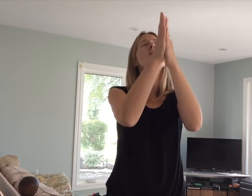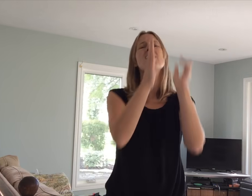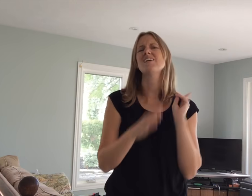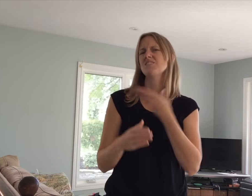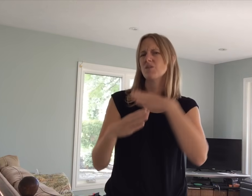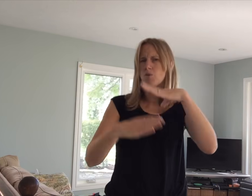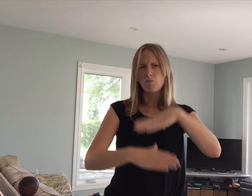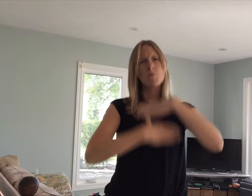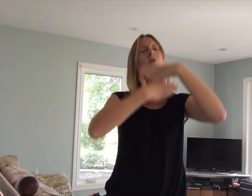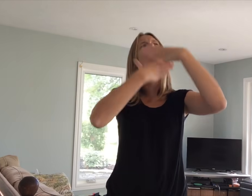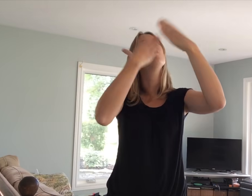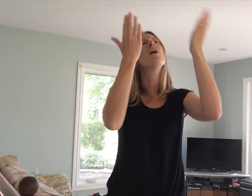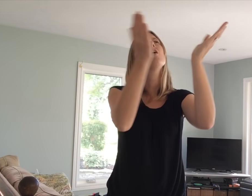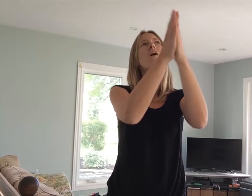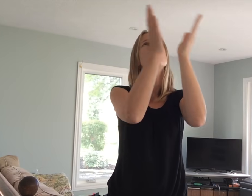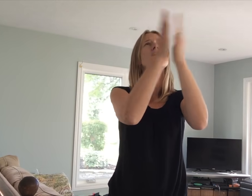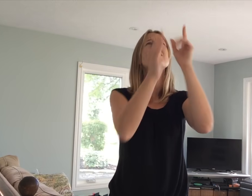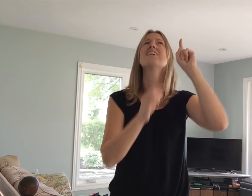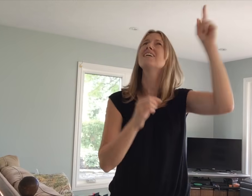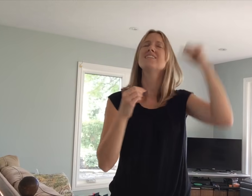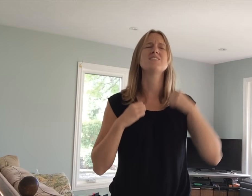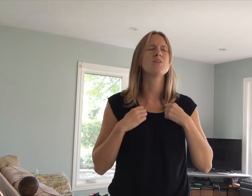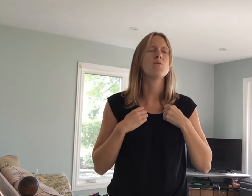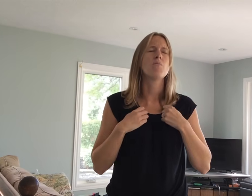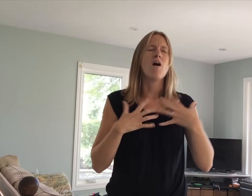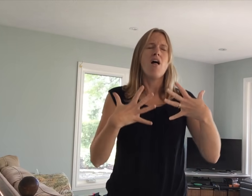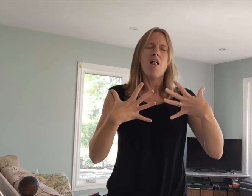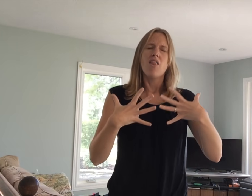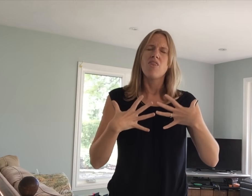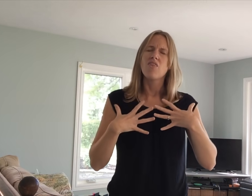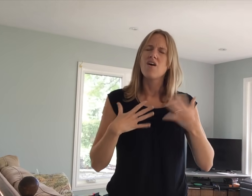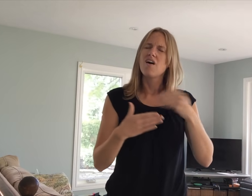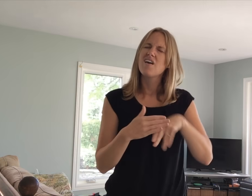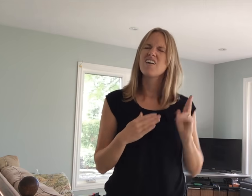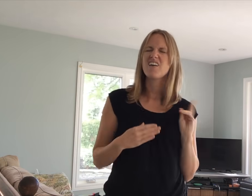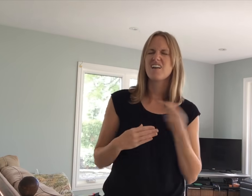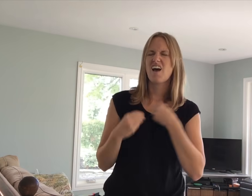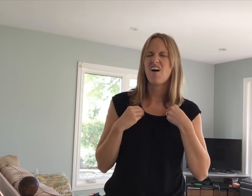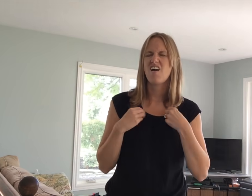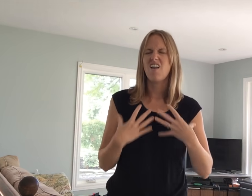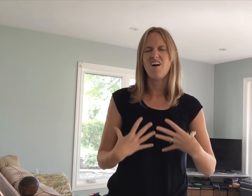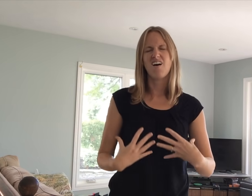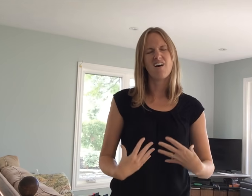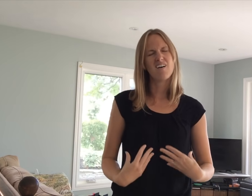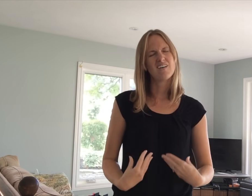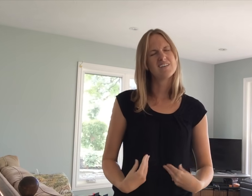praise We pour out our praise It's your breath in our lungs